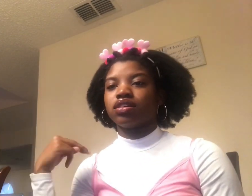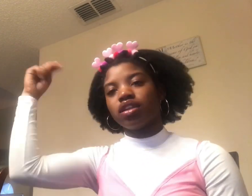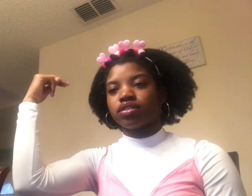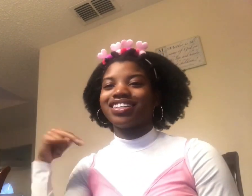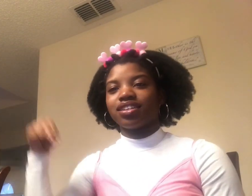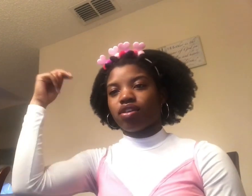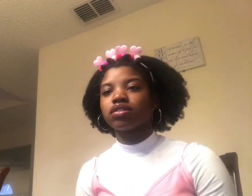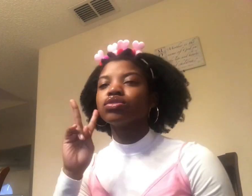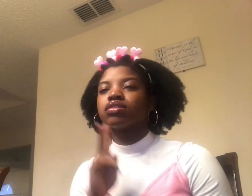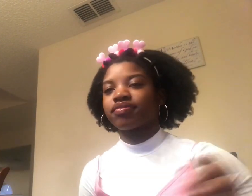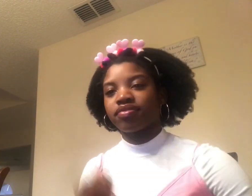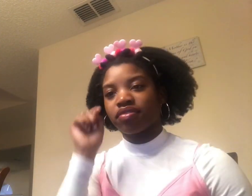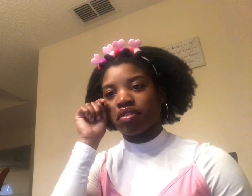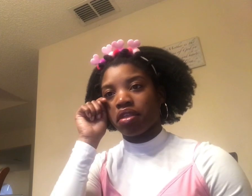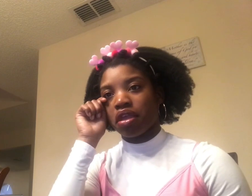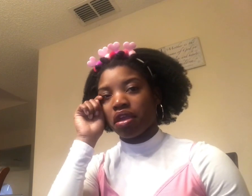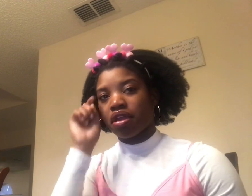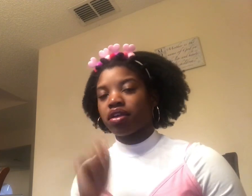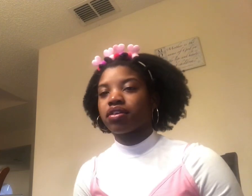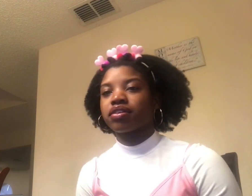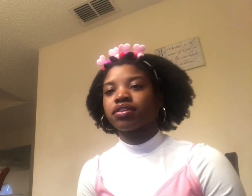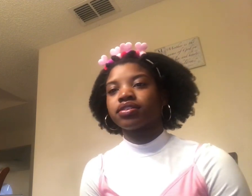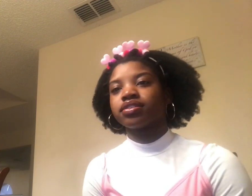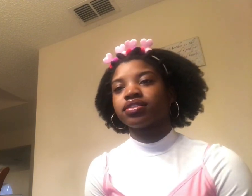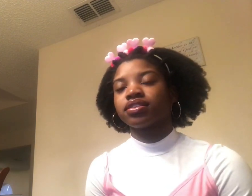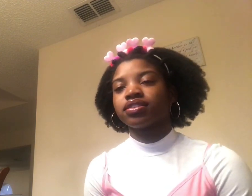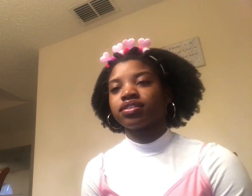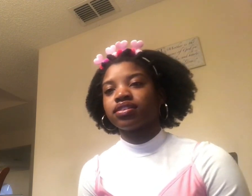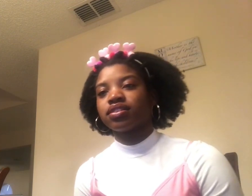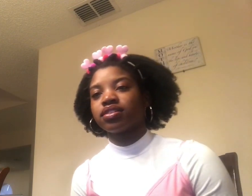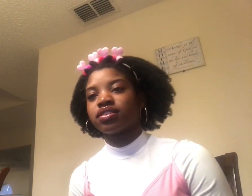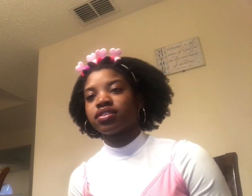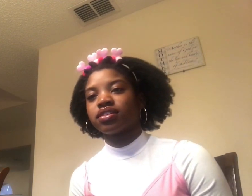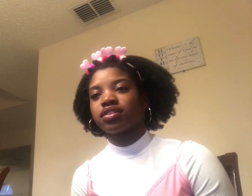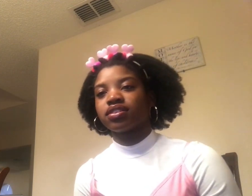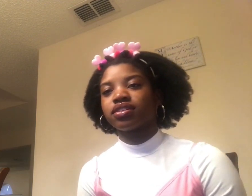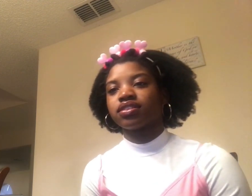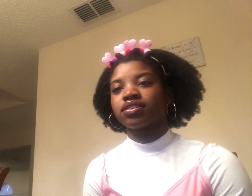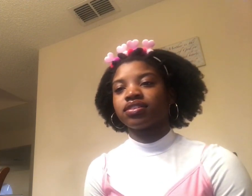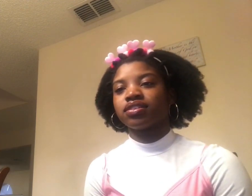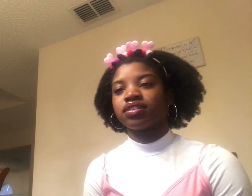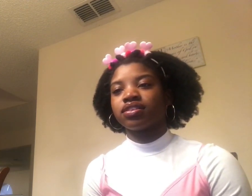the top half is for male signs the bottom half is for female signs what is the ASL sign for your welcome